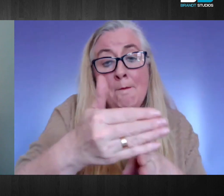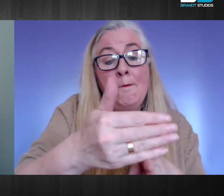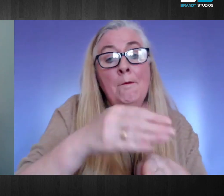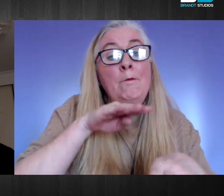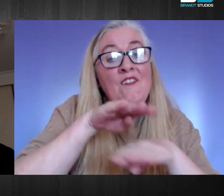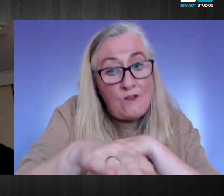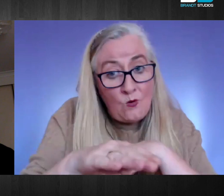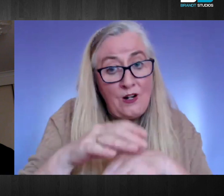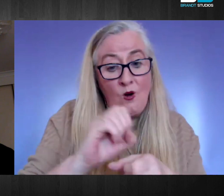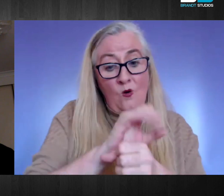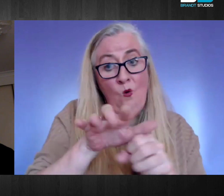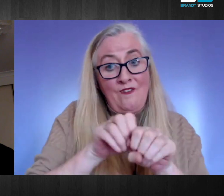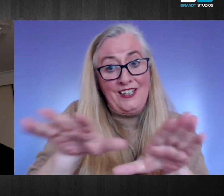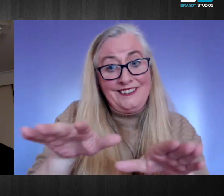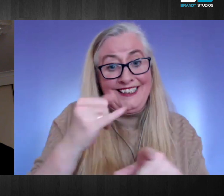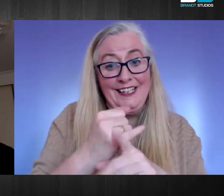Australia.